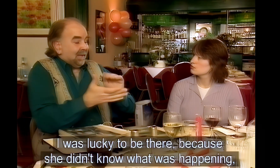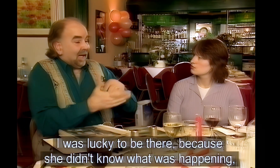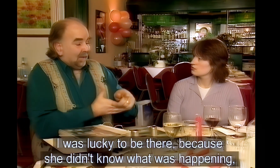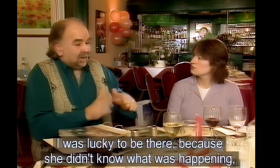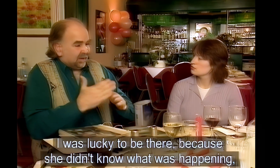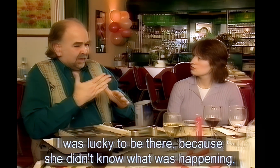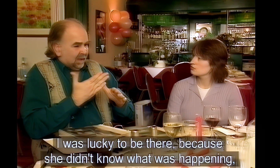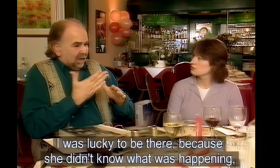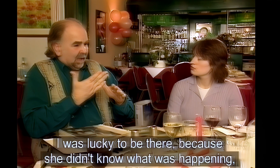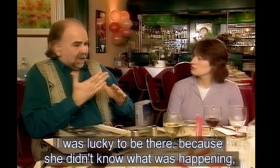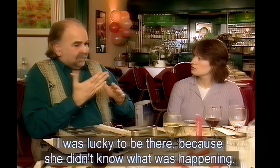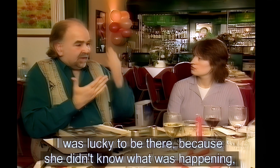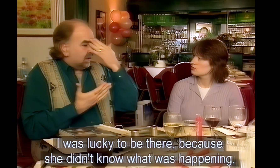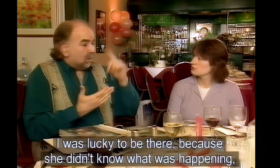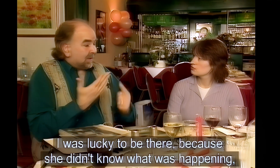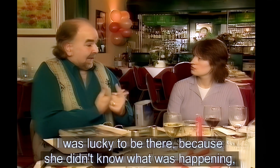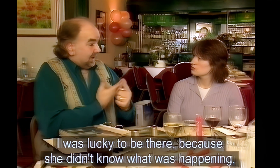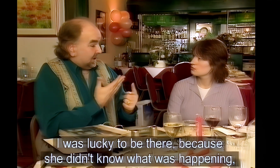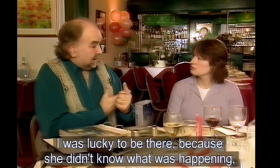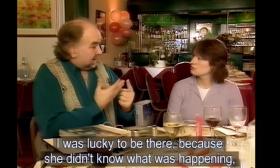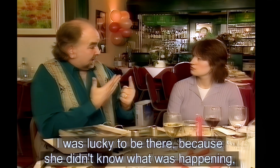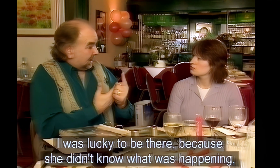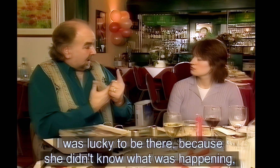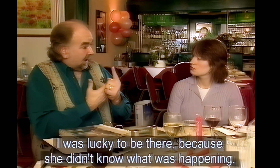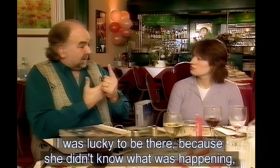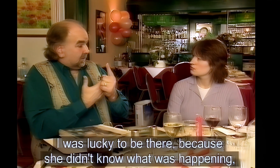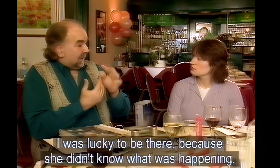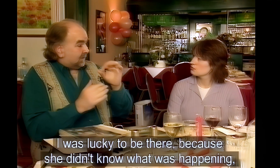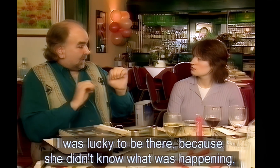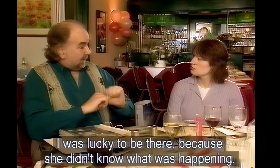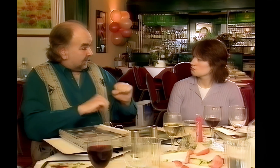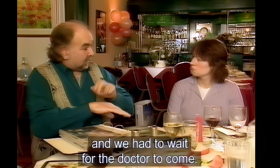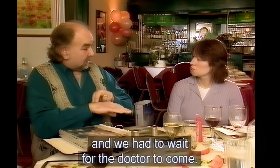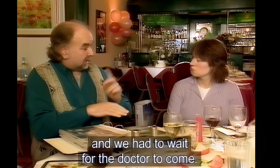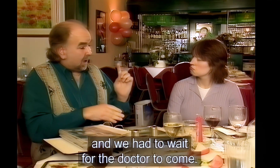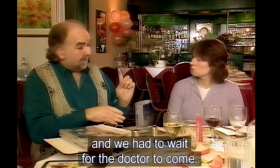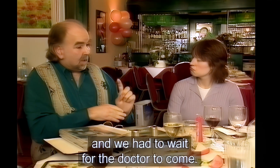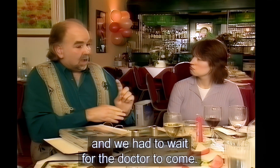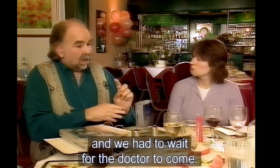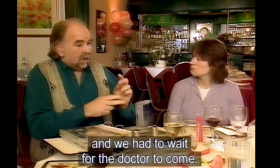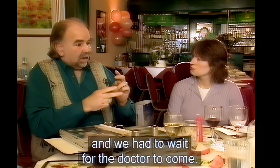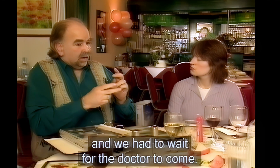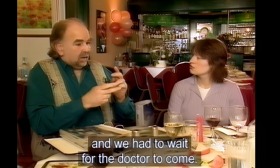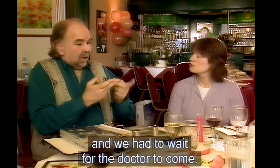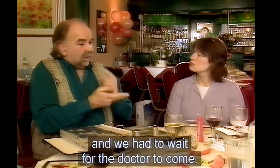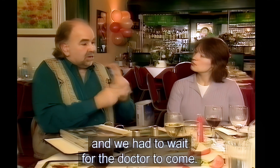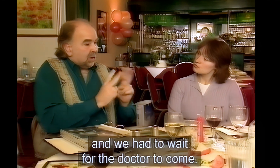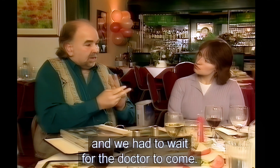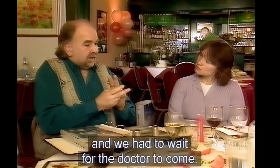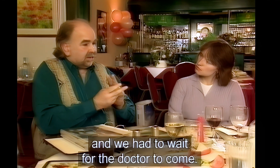there because she didn't know what was happening, and we had to wait for the doctor to come. The other interpreters